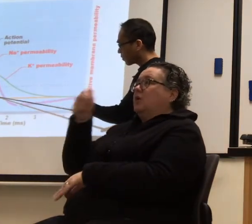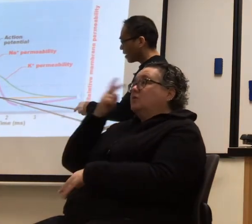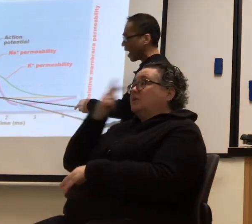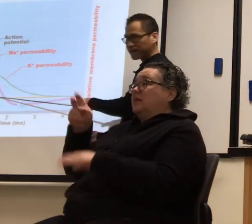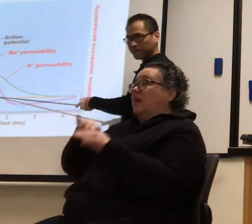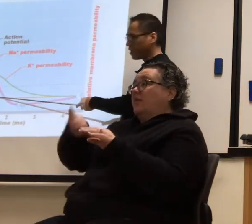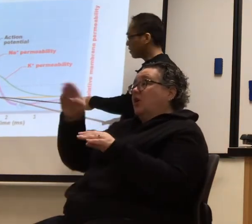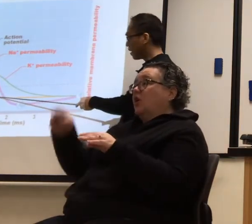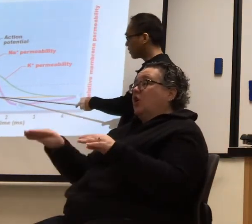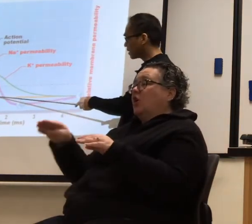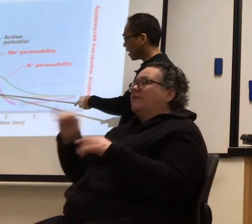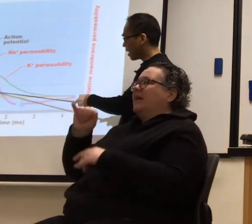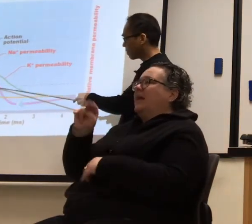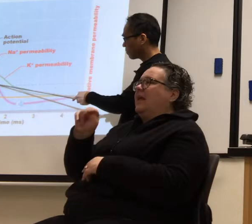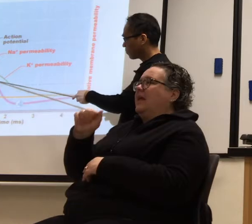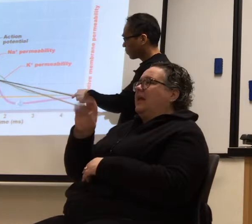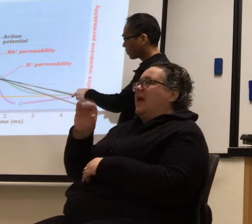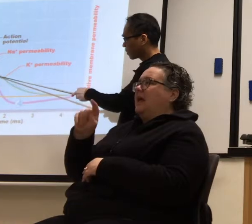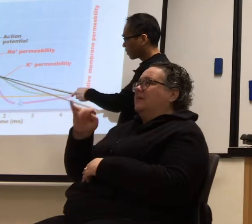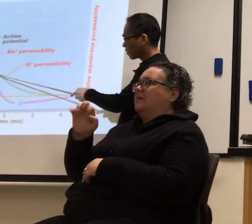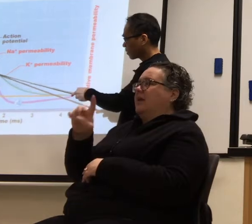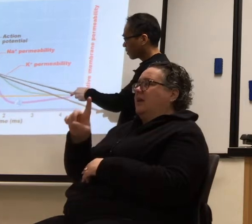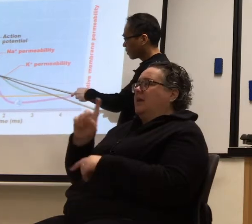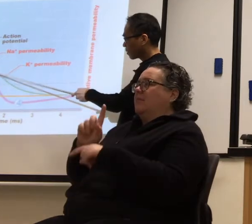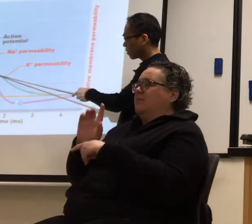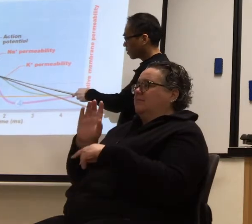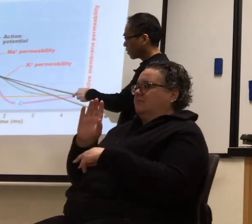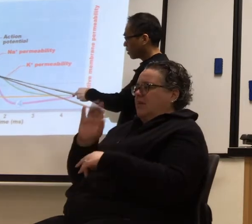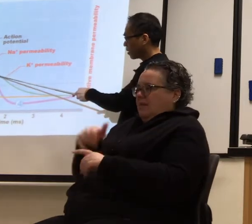They're inactivated by the time